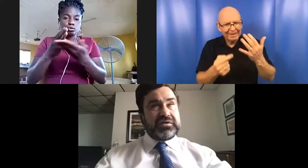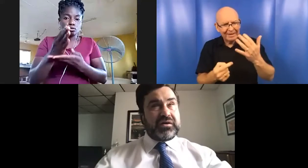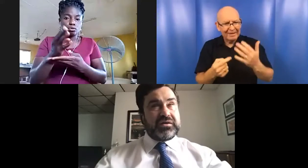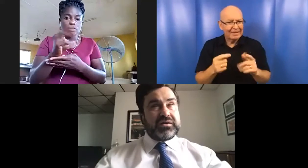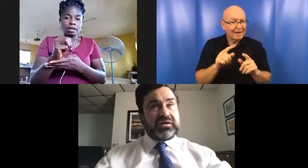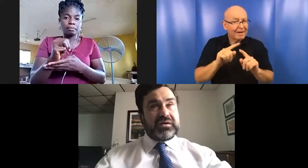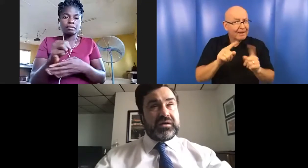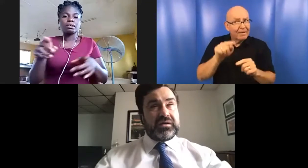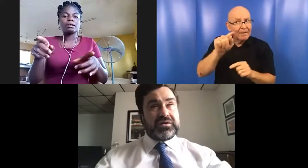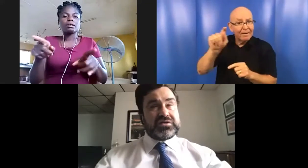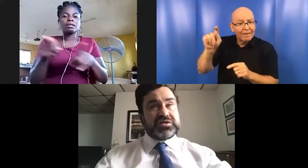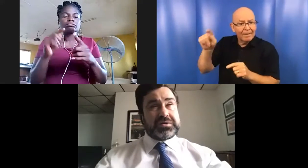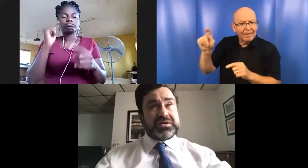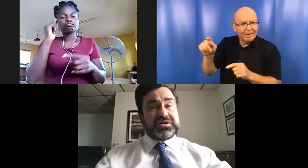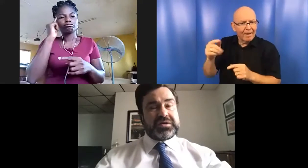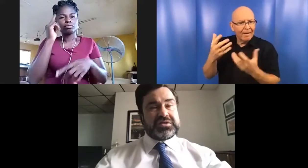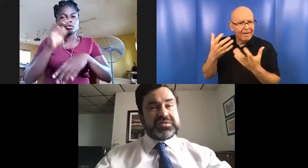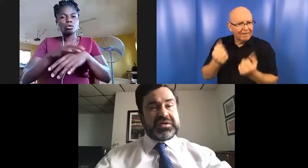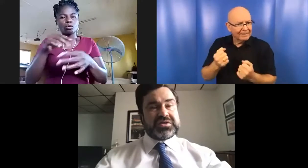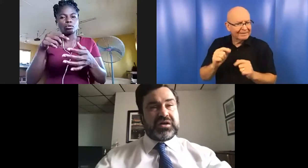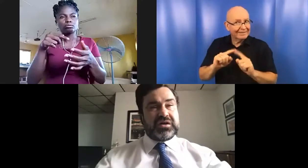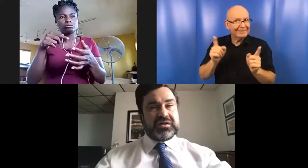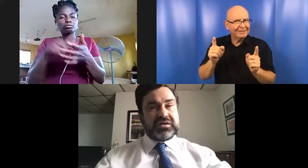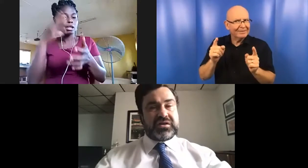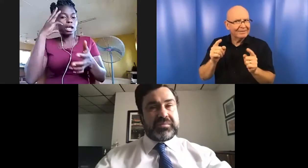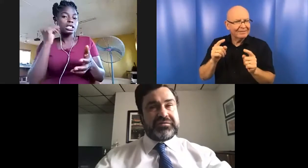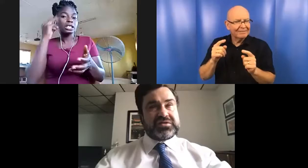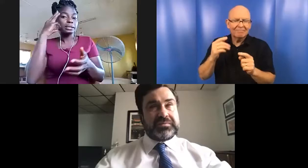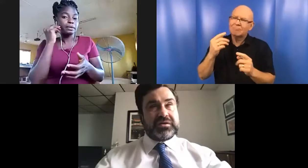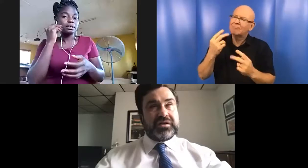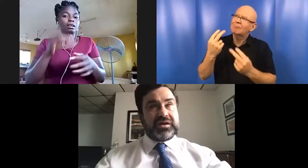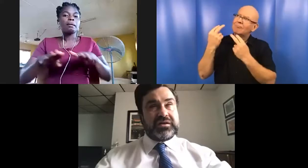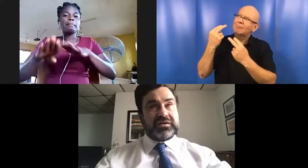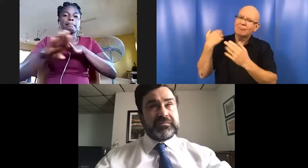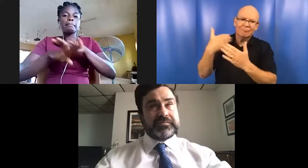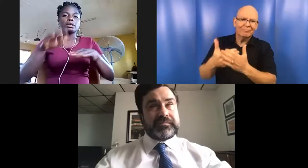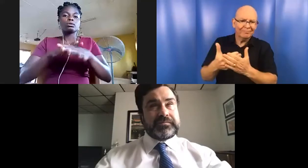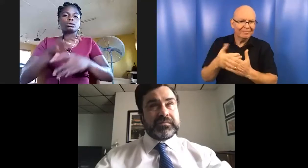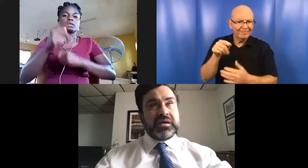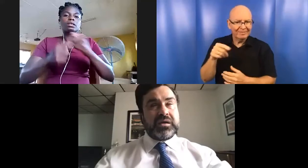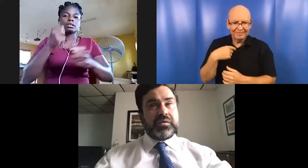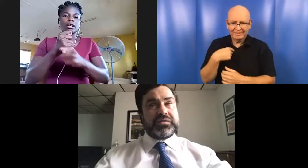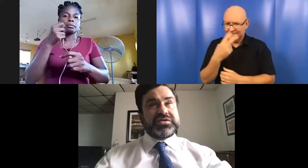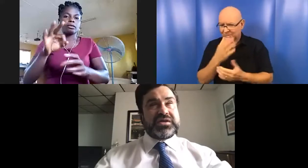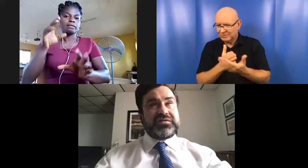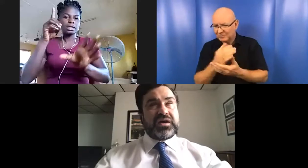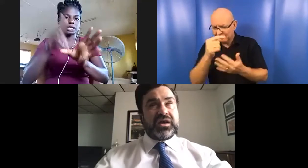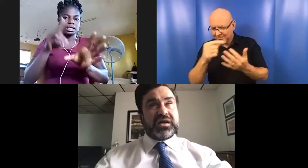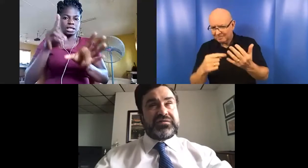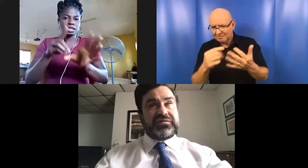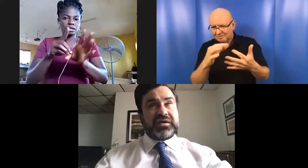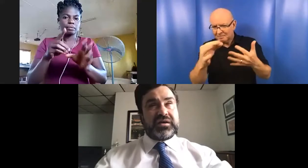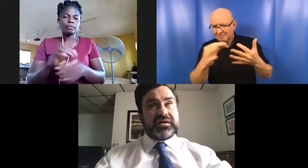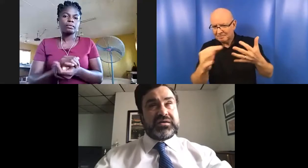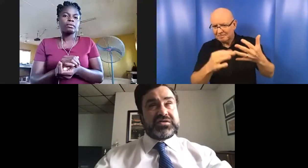reflecting on these experiences based on the type of disability. And we received a lot